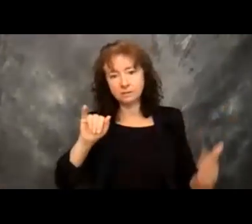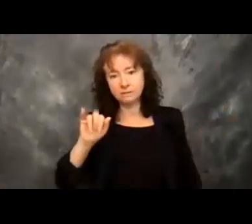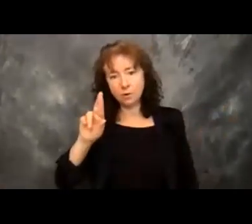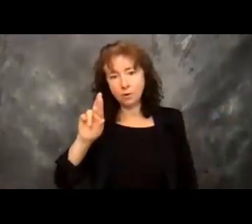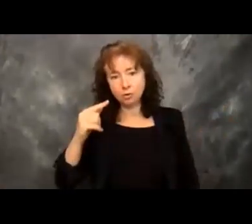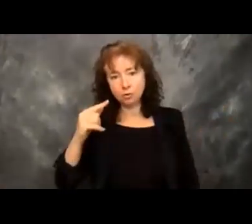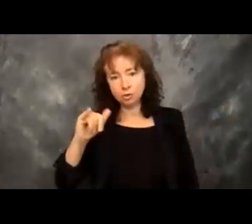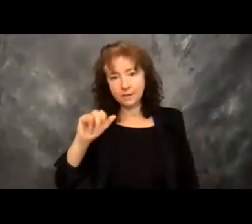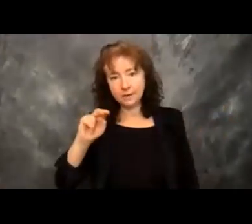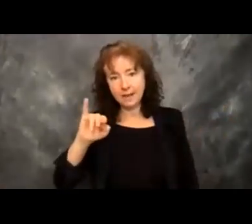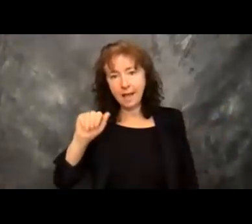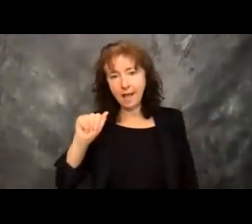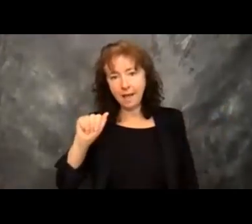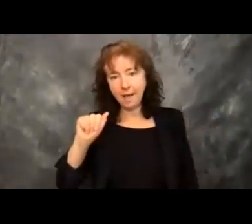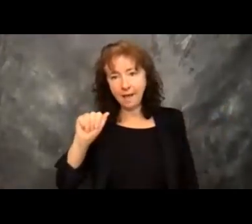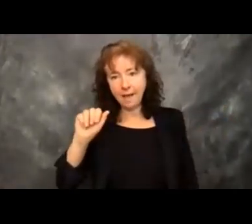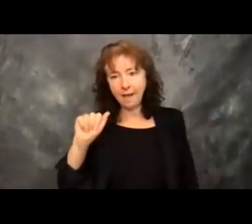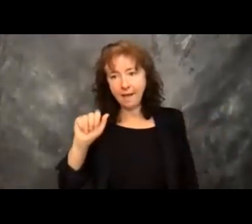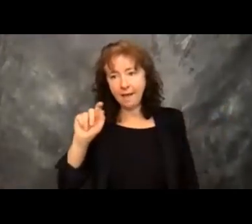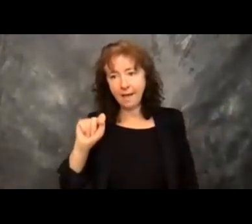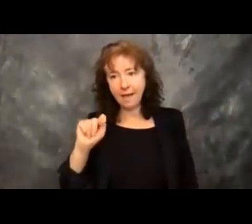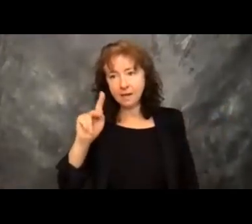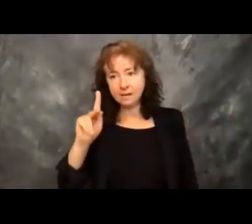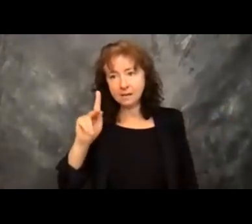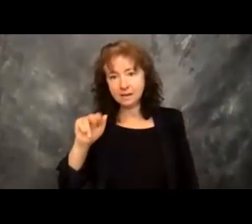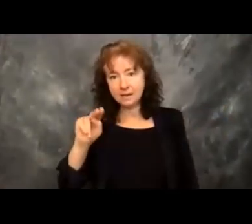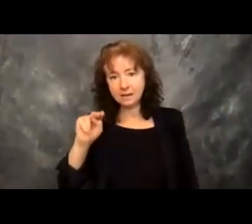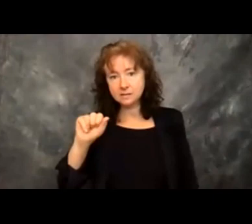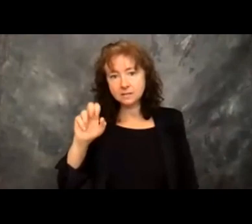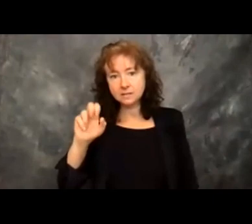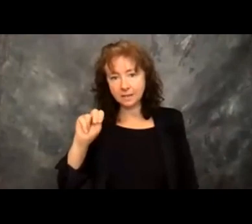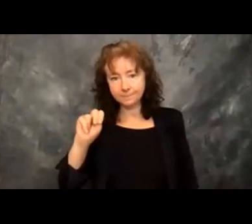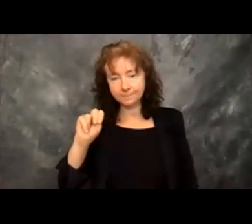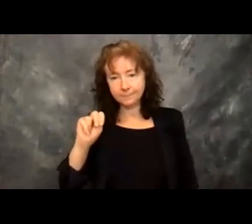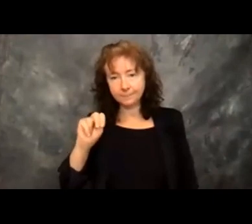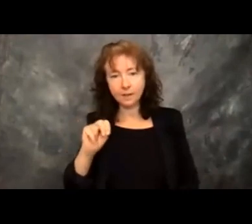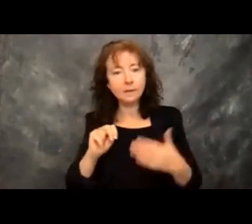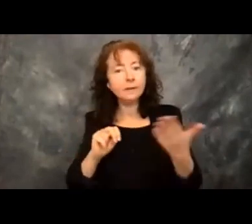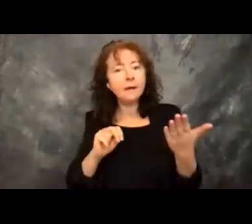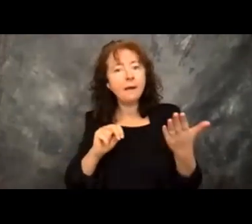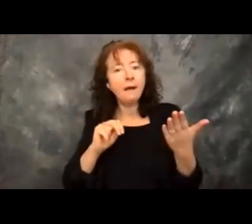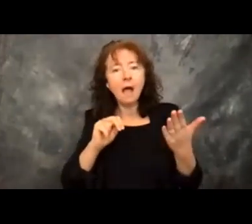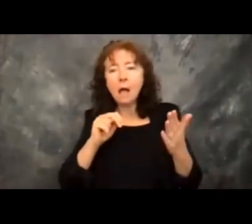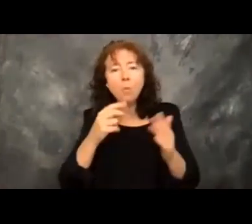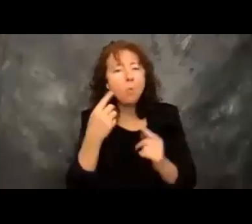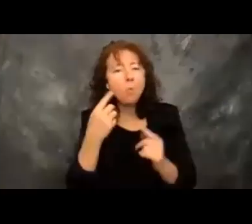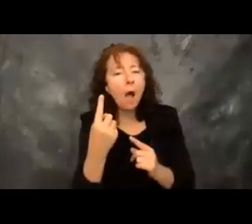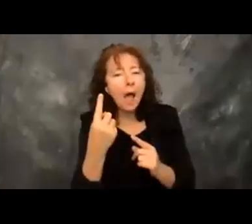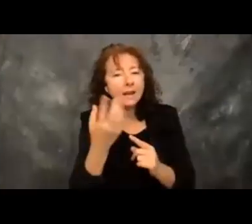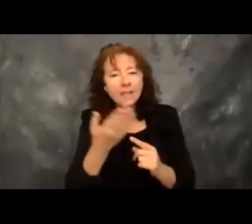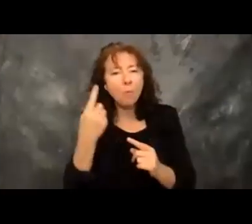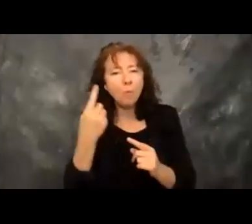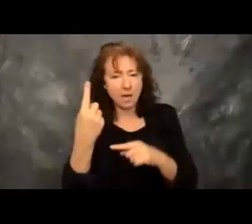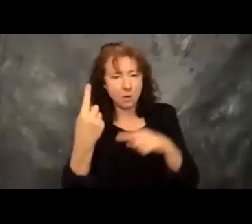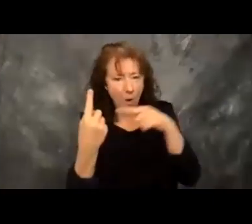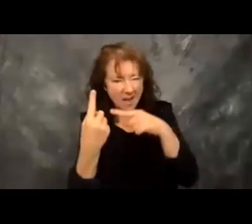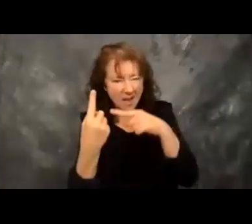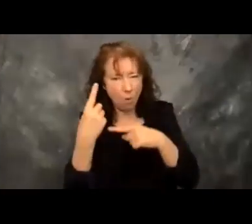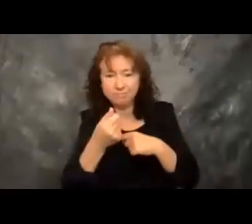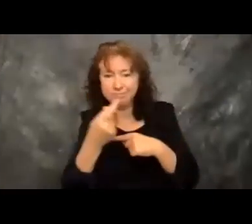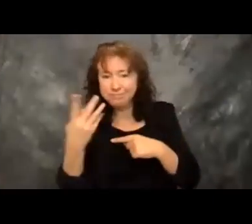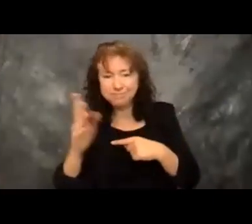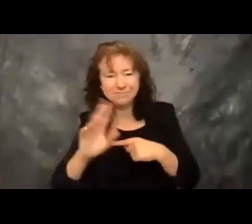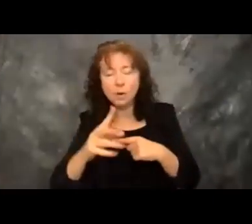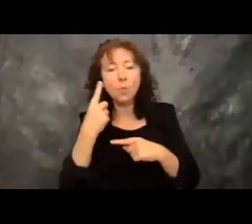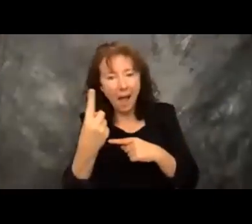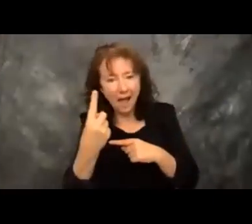If you could identify just one thing that election management bodies can do to make elections accessible, what